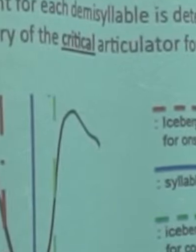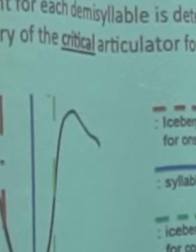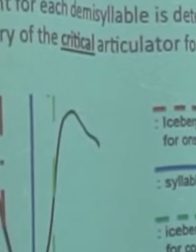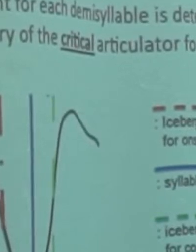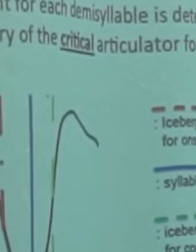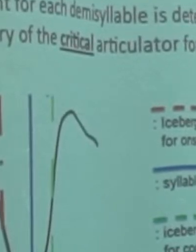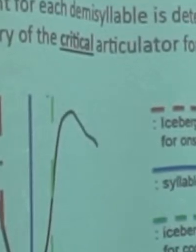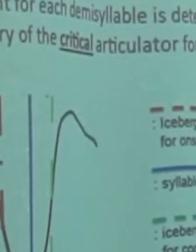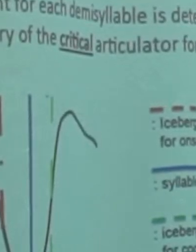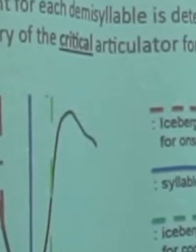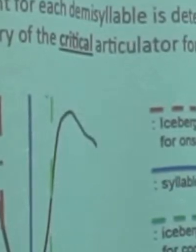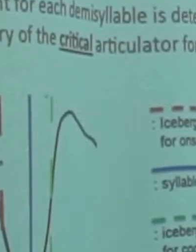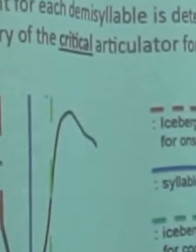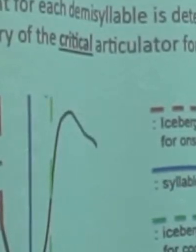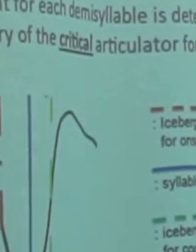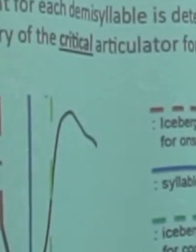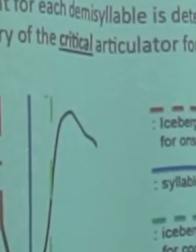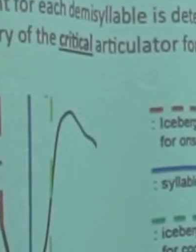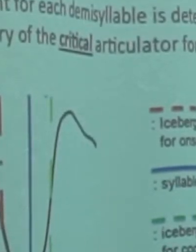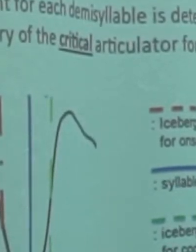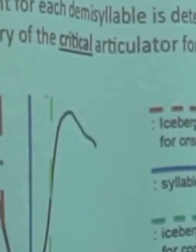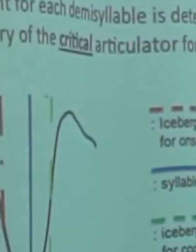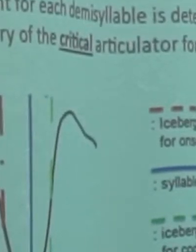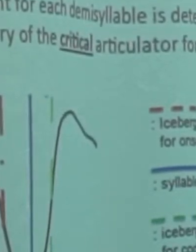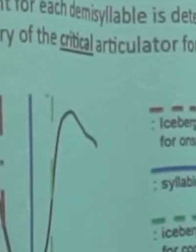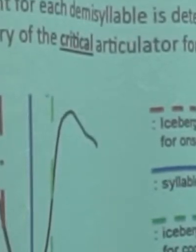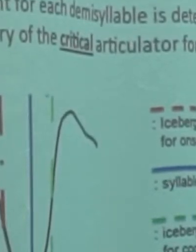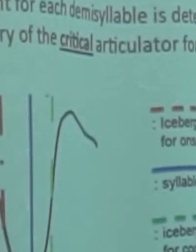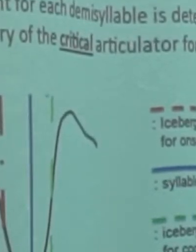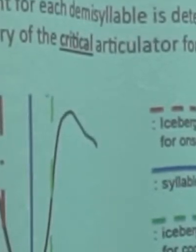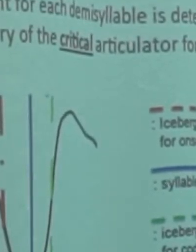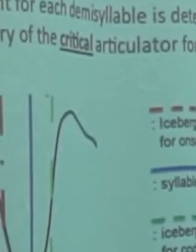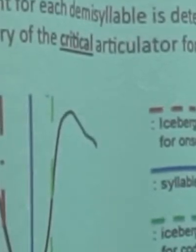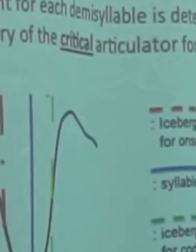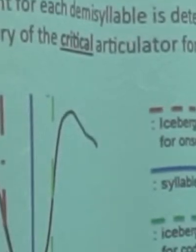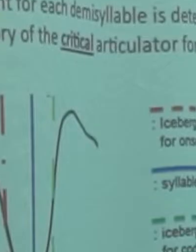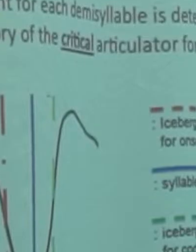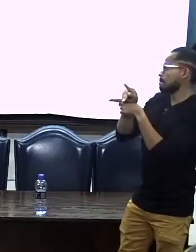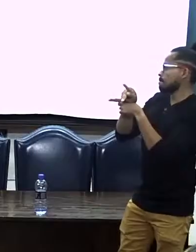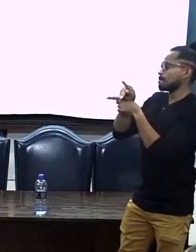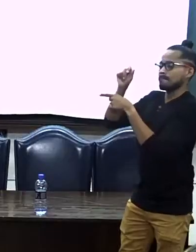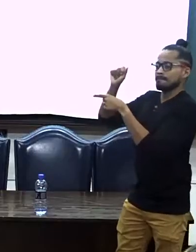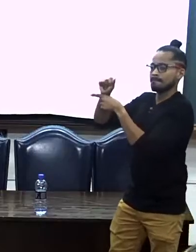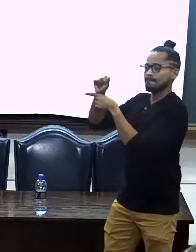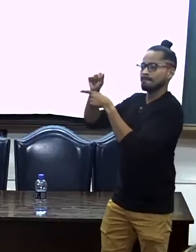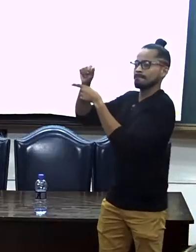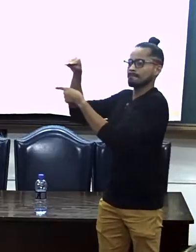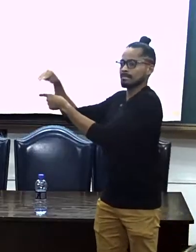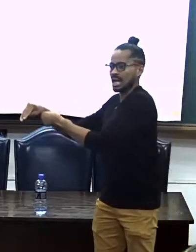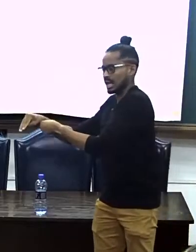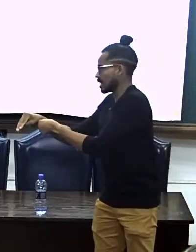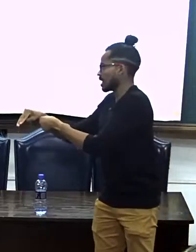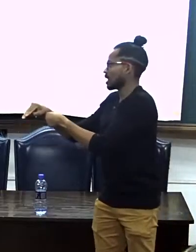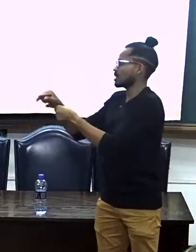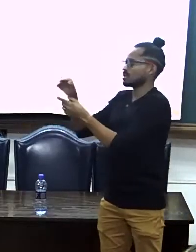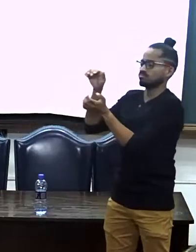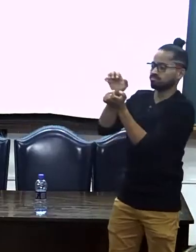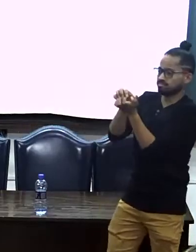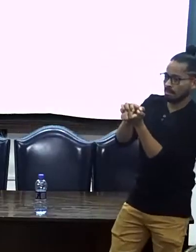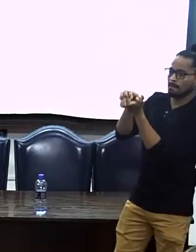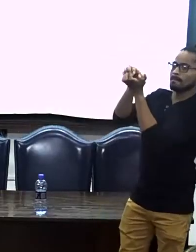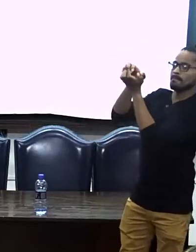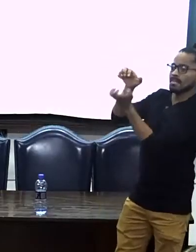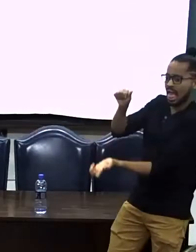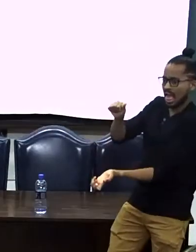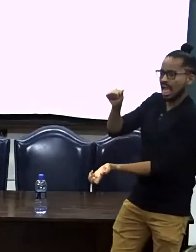and the crucial articulator is the lips, and the jaw opening is going down,